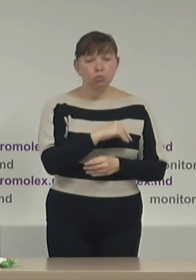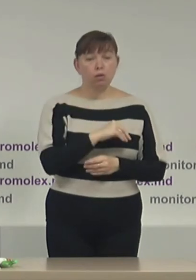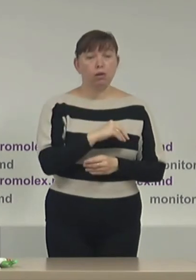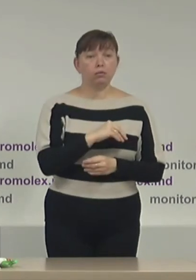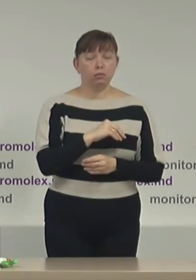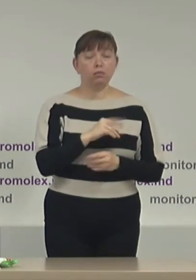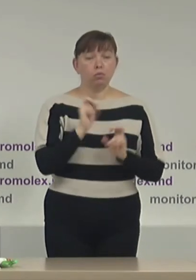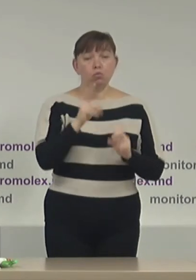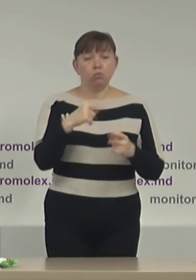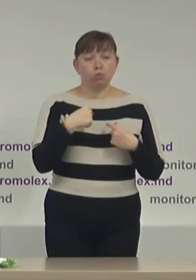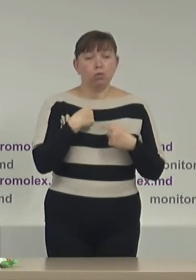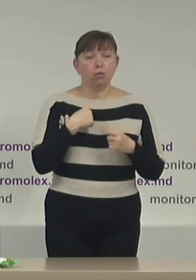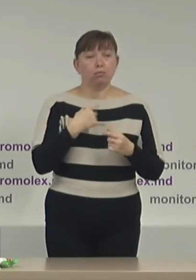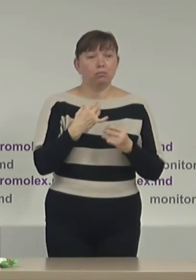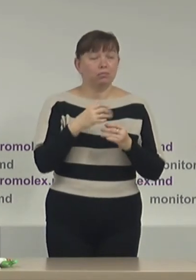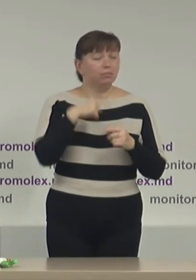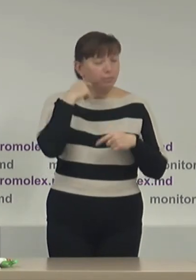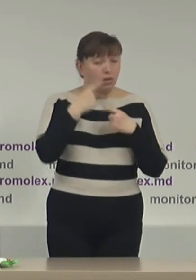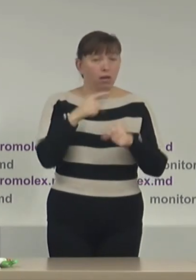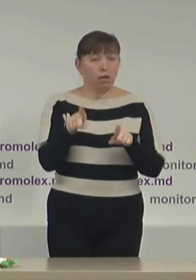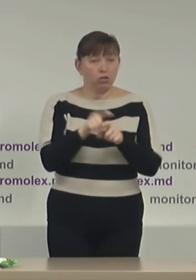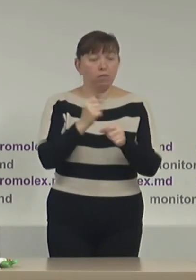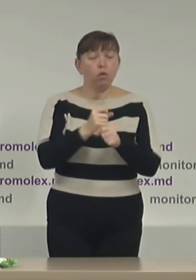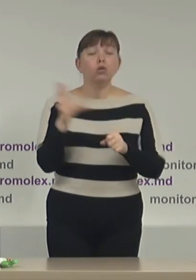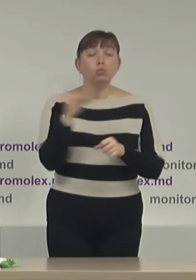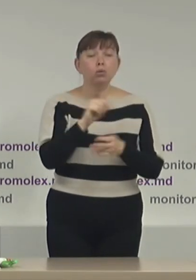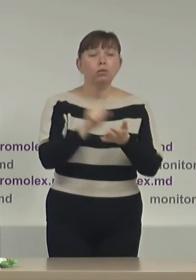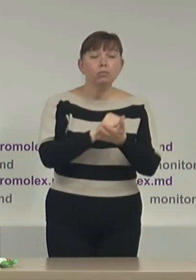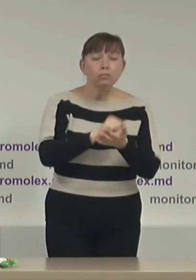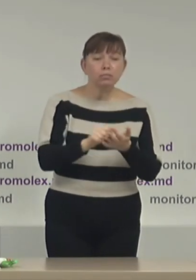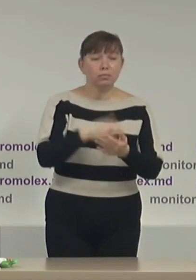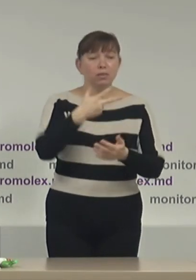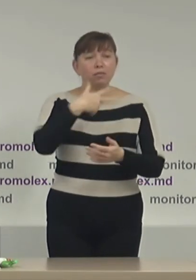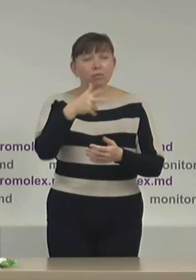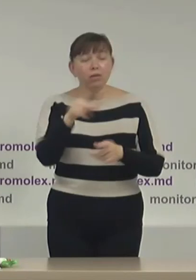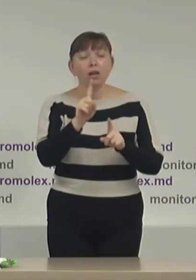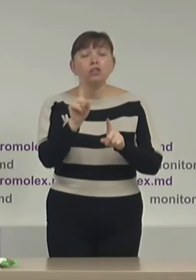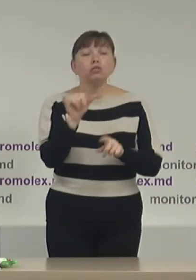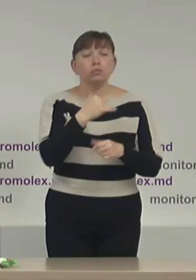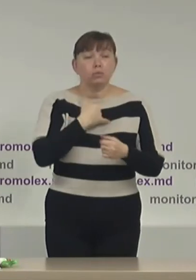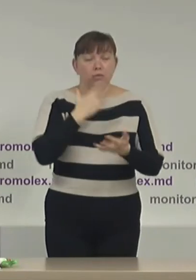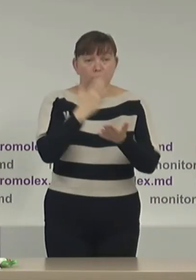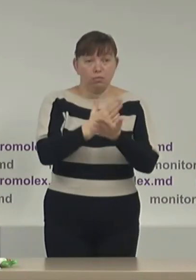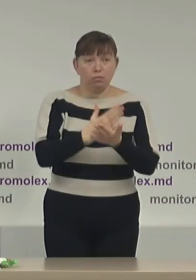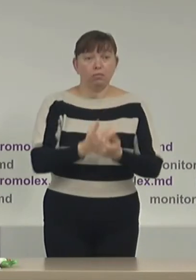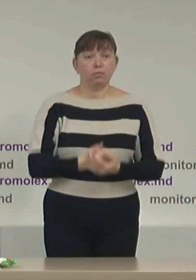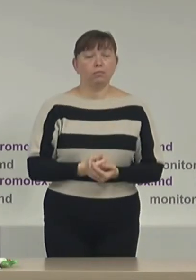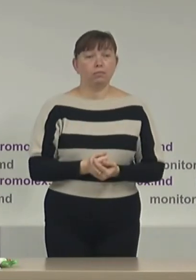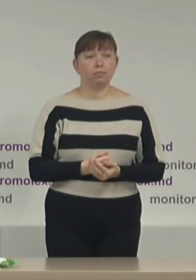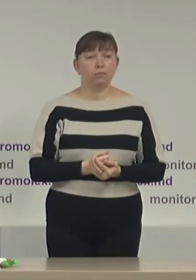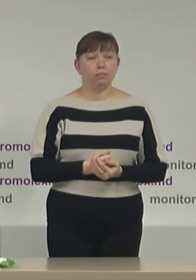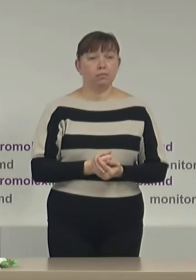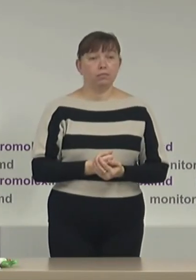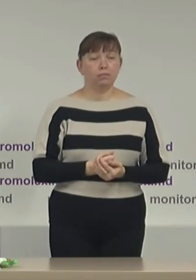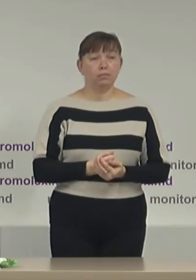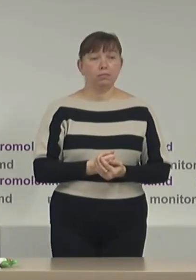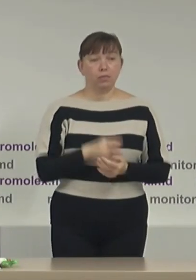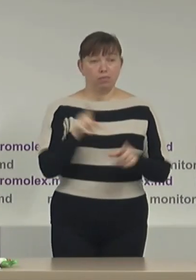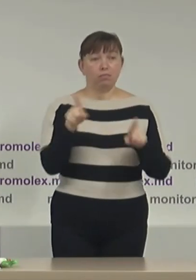bodies, as we have always done, all of the materials that we have.